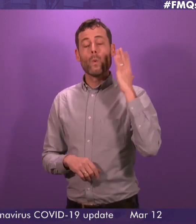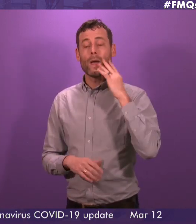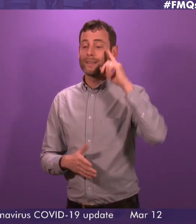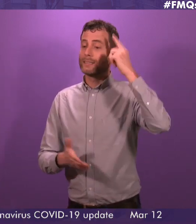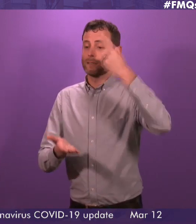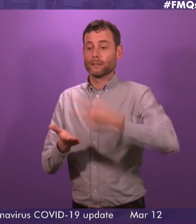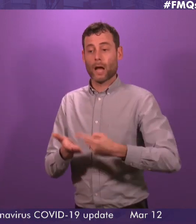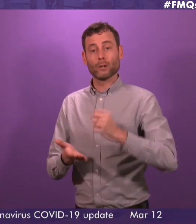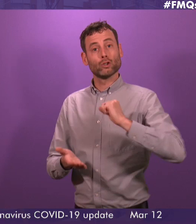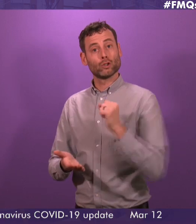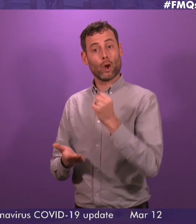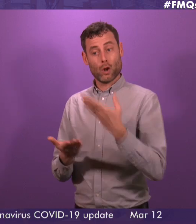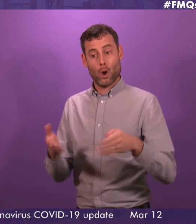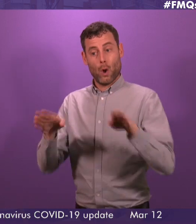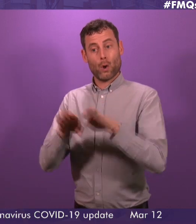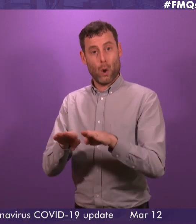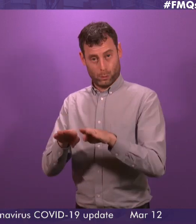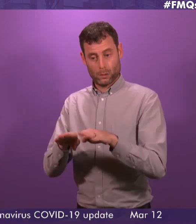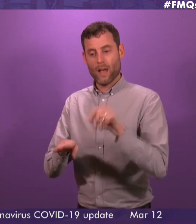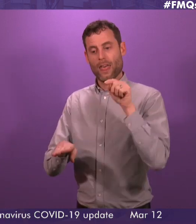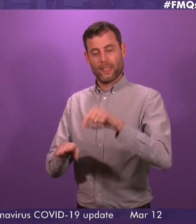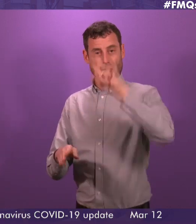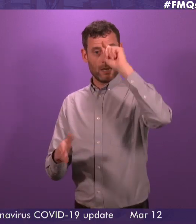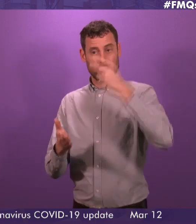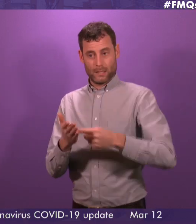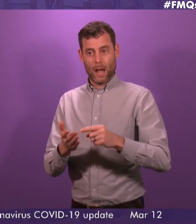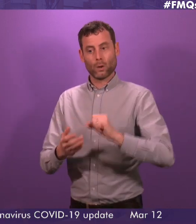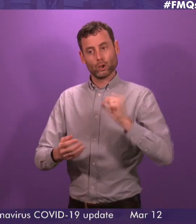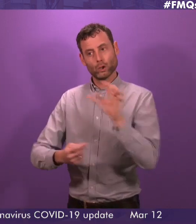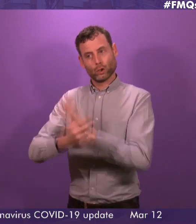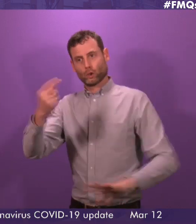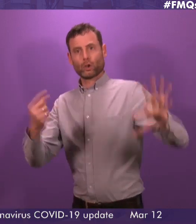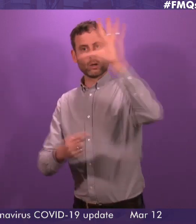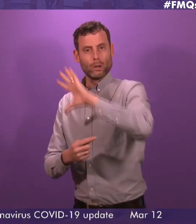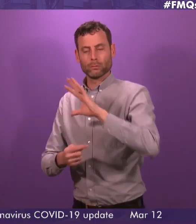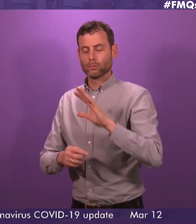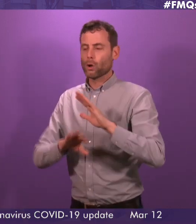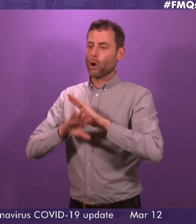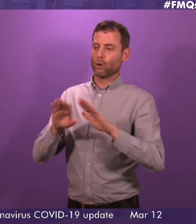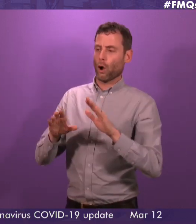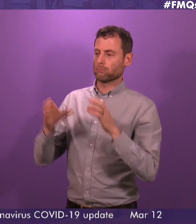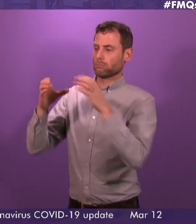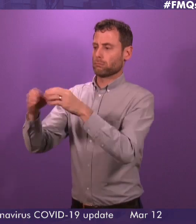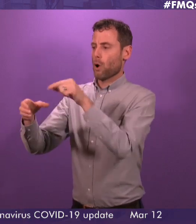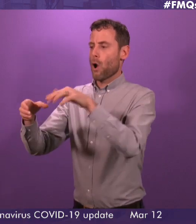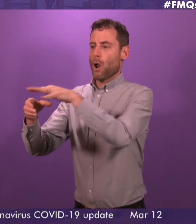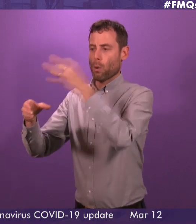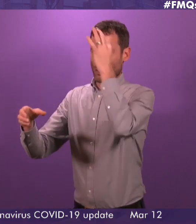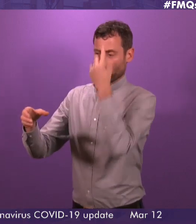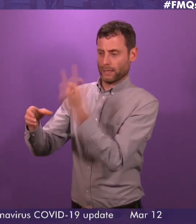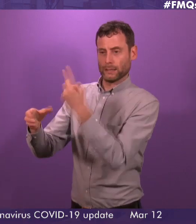taken on a Scotland-wide basis and not left to 32 local authorities to take such a difficult decision?